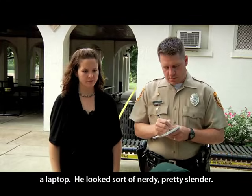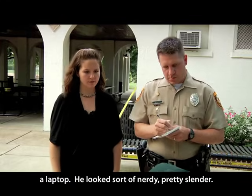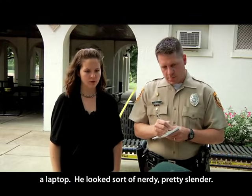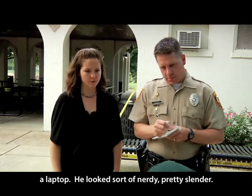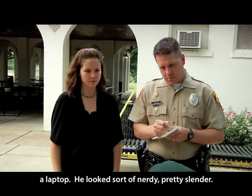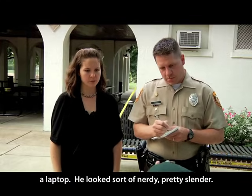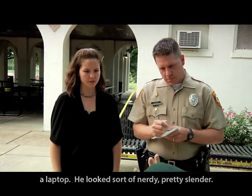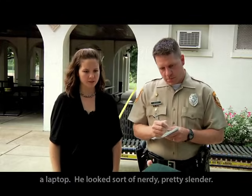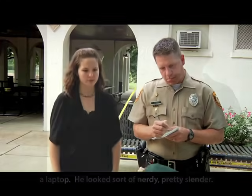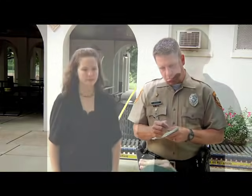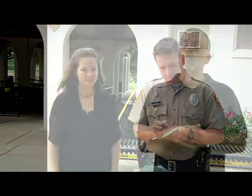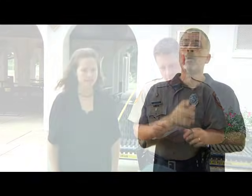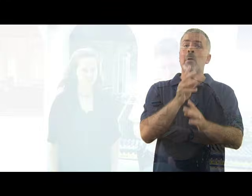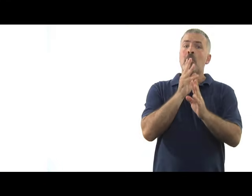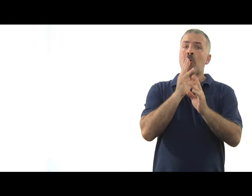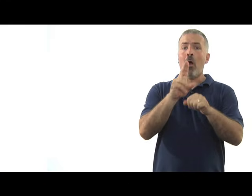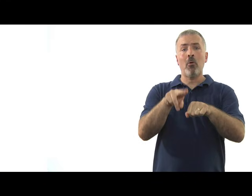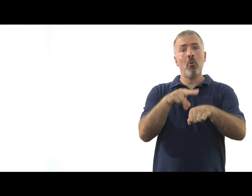nerdy. He's pretty slender.